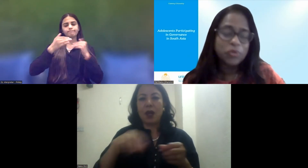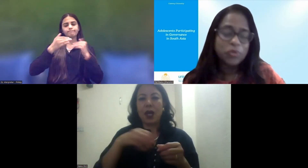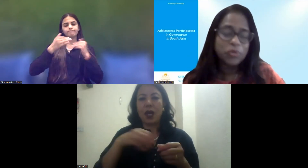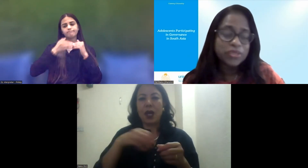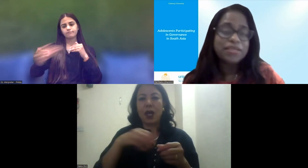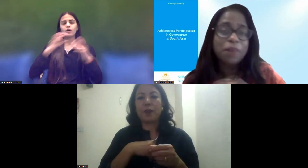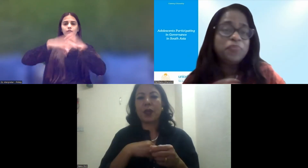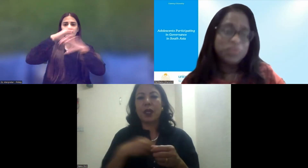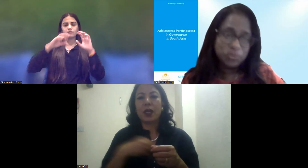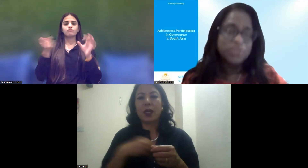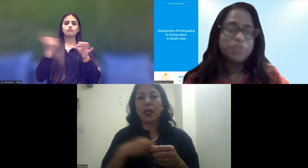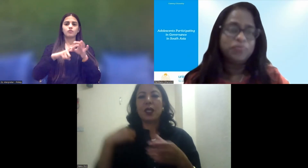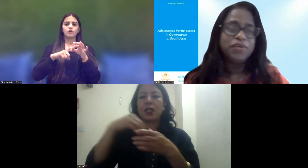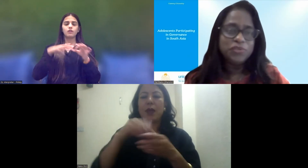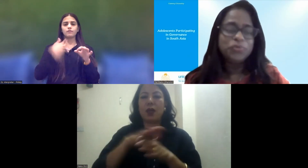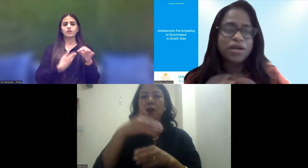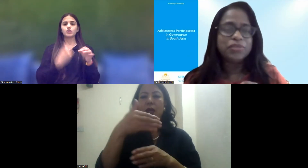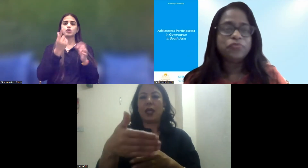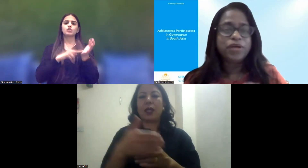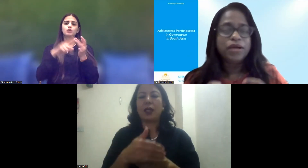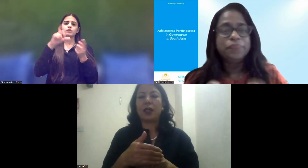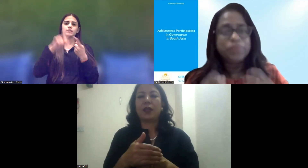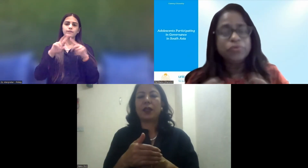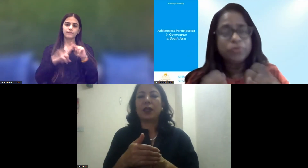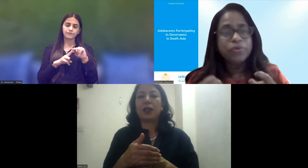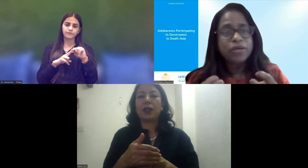as join up with UNICEF to kind of,